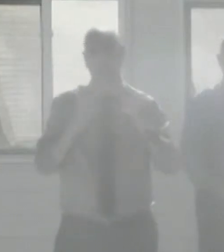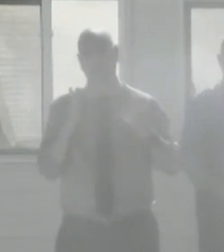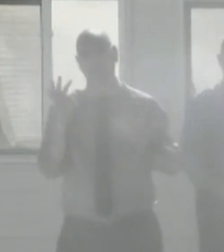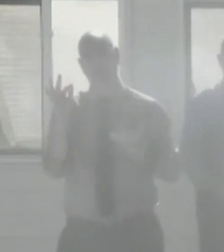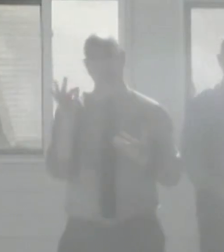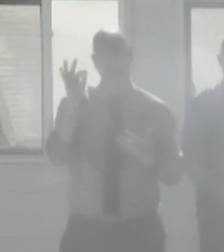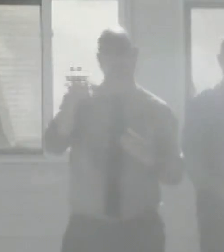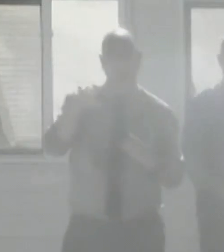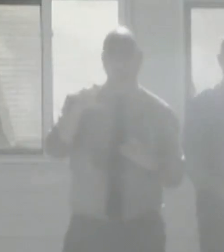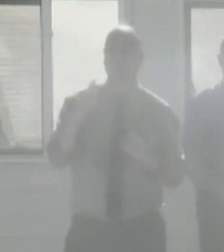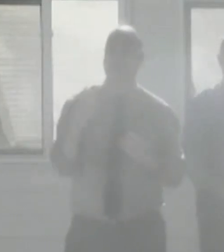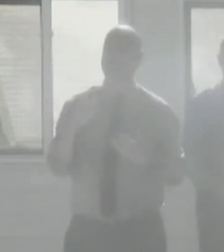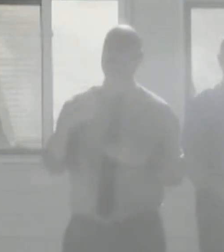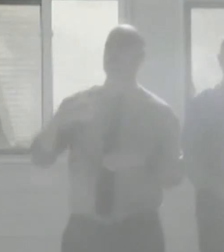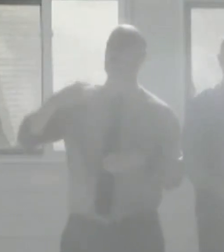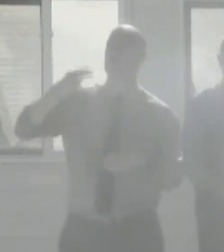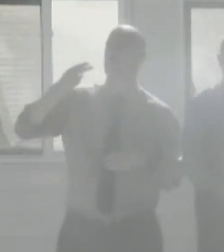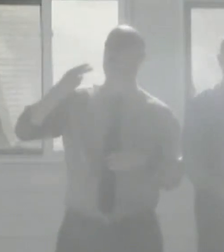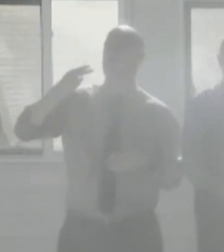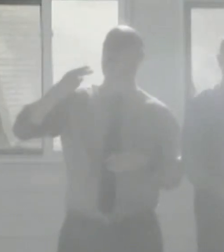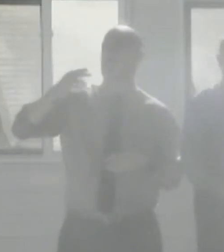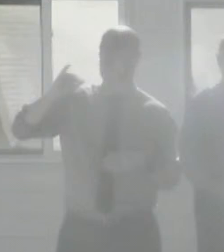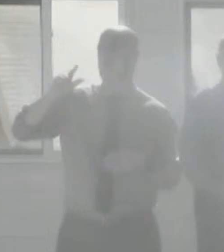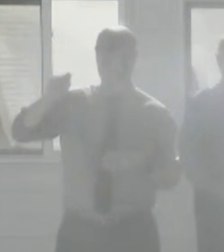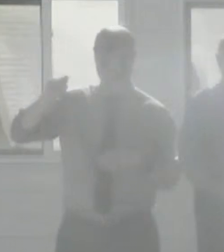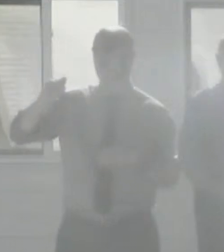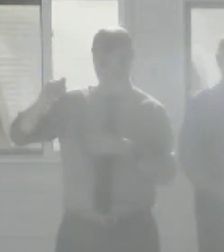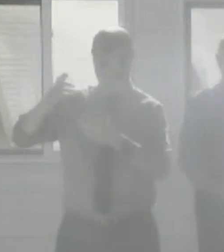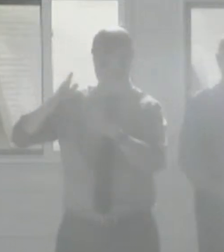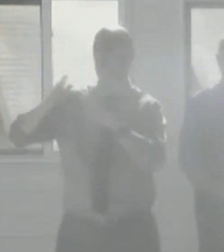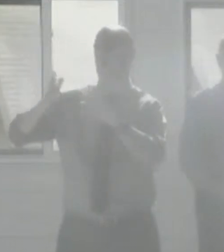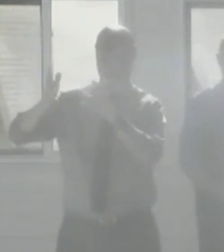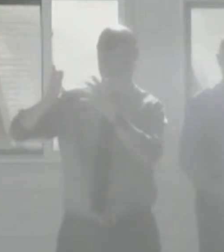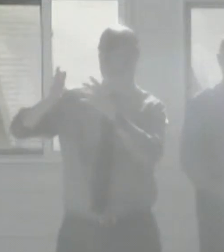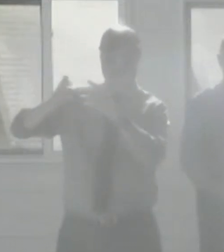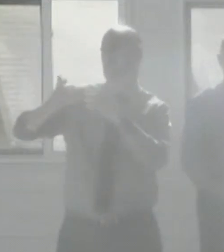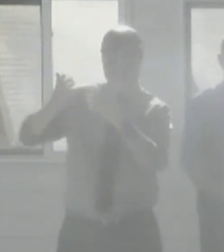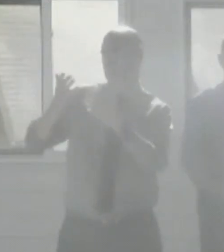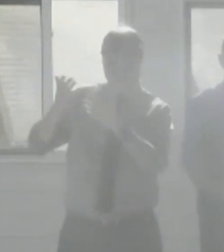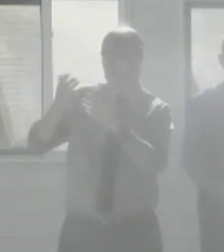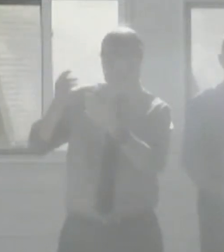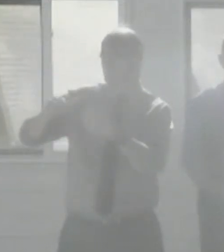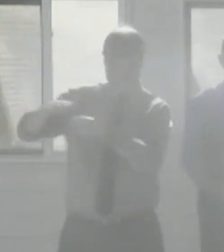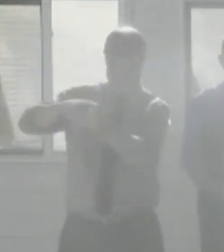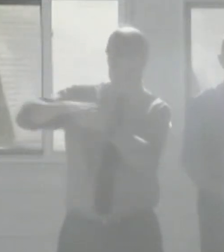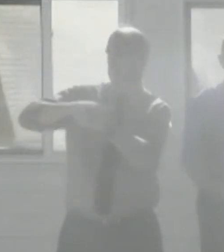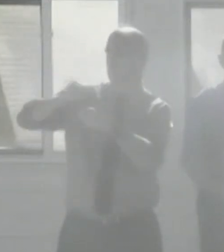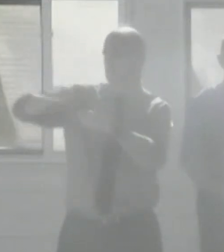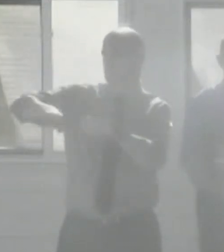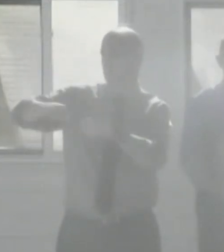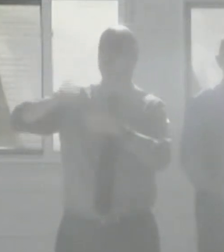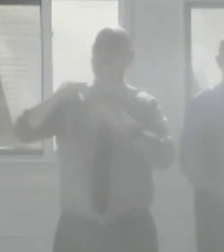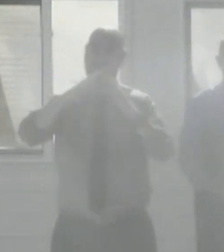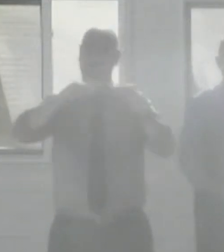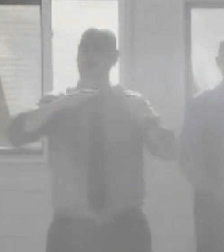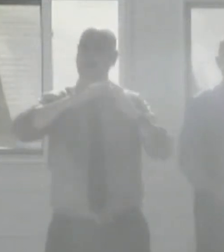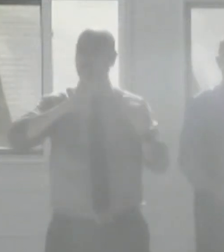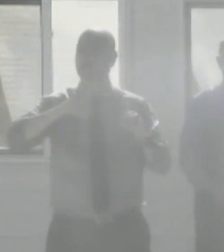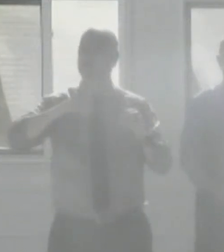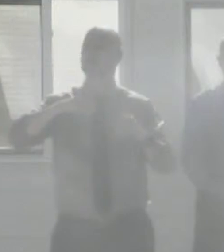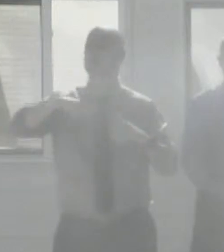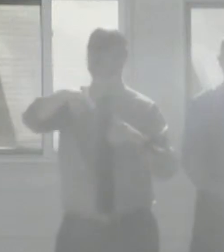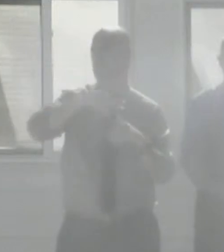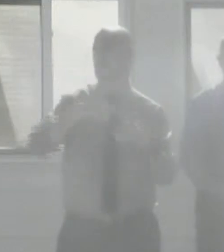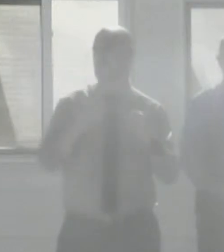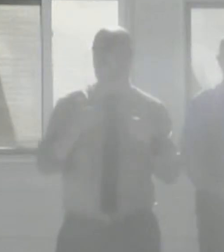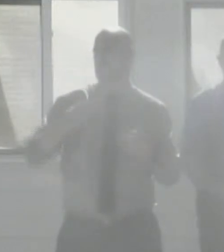about, is there ways we can find, some neighborhoods that are in flood-prone areas that are more modest means and offer some